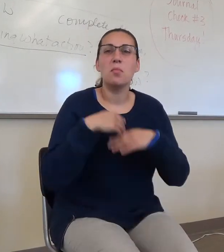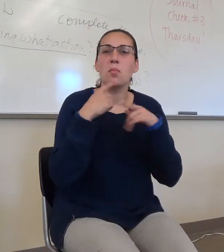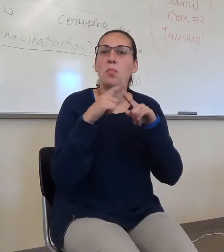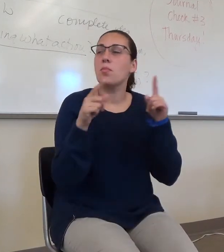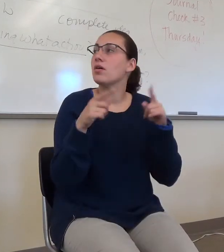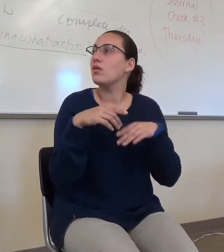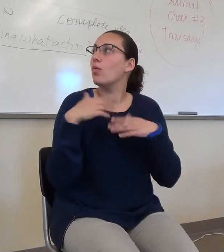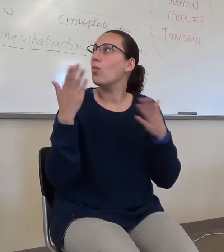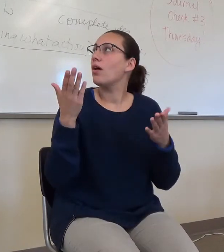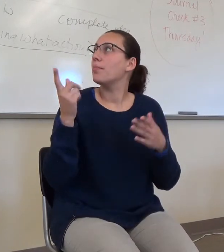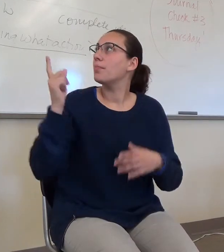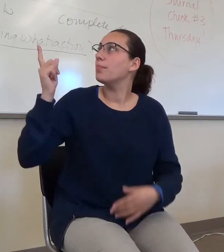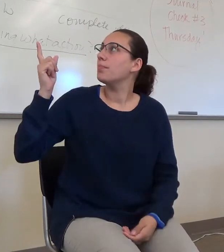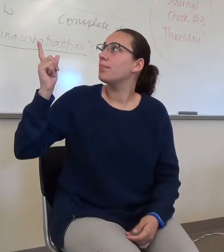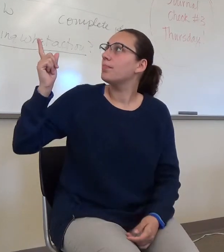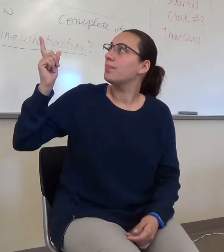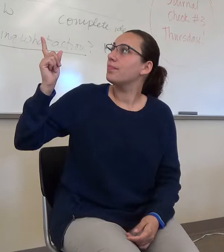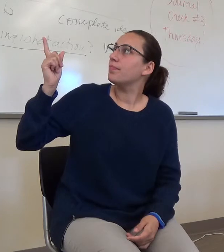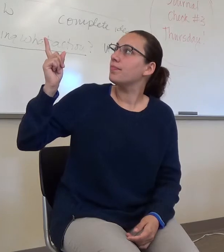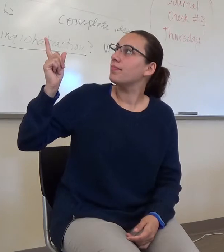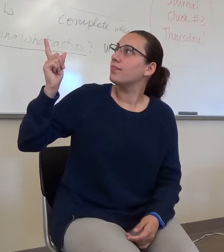if we're gonna go here, this is the